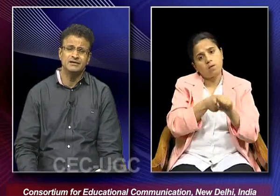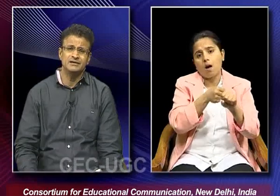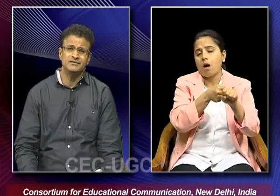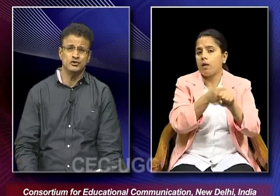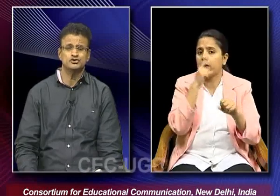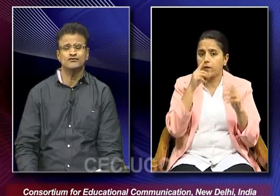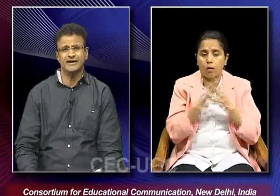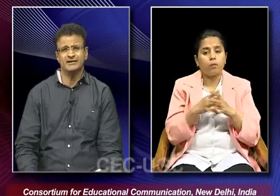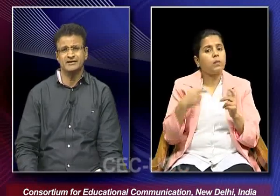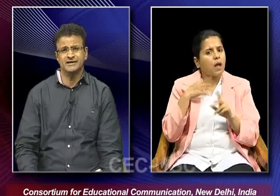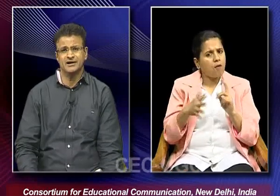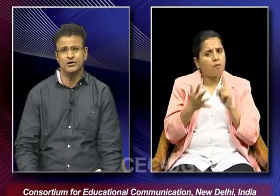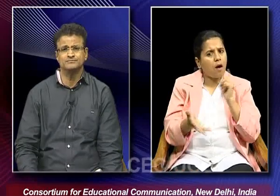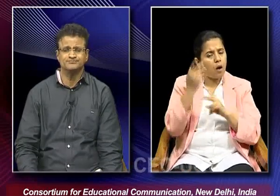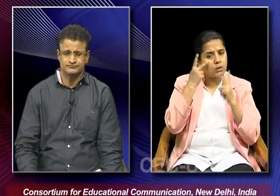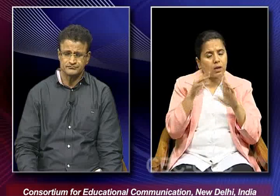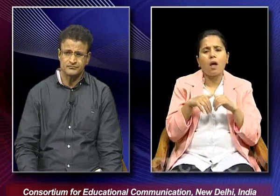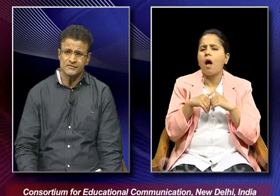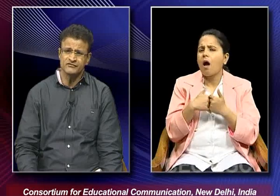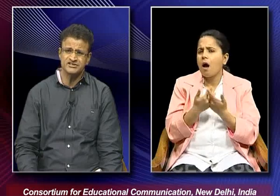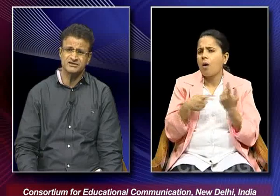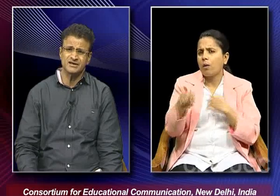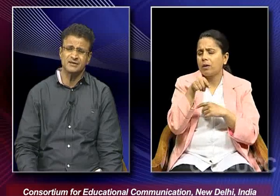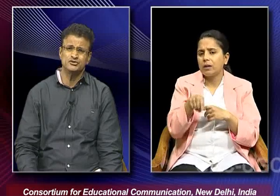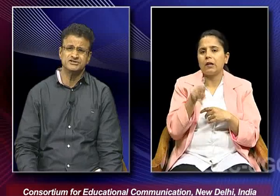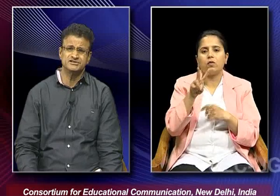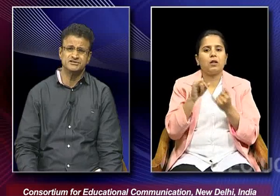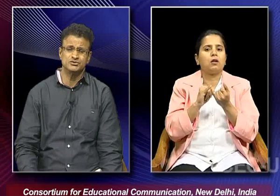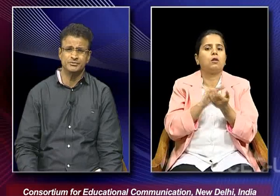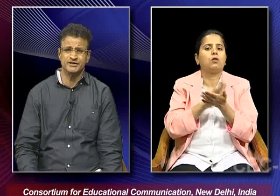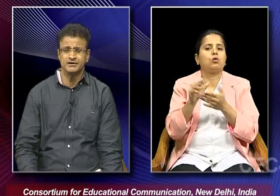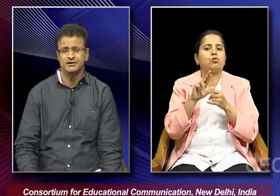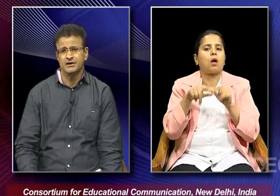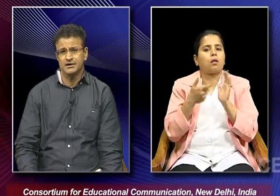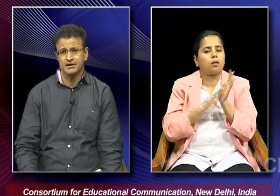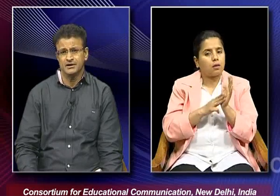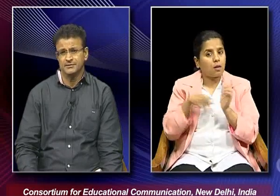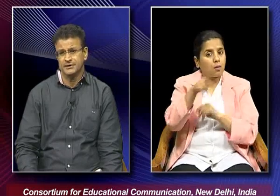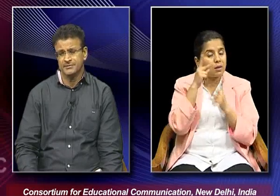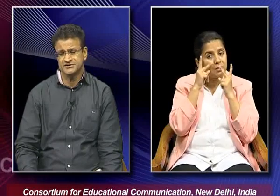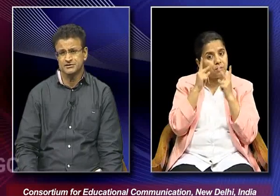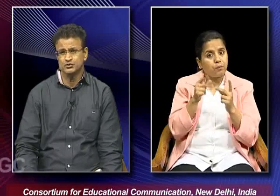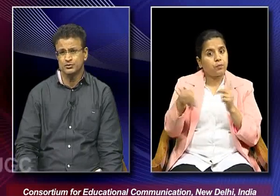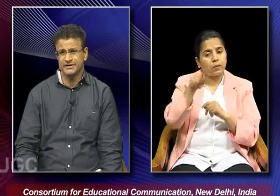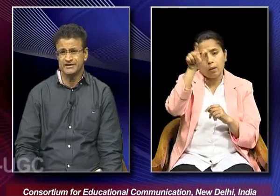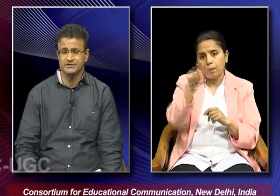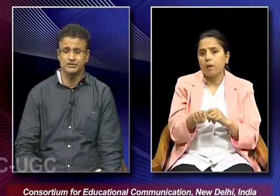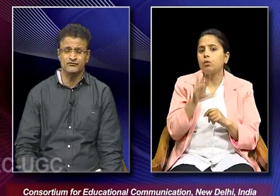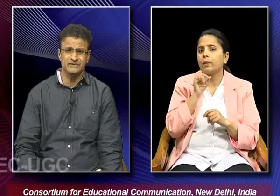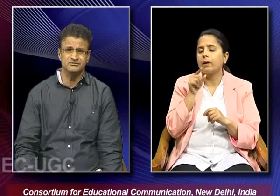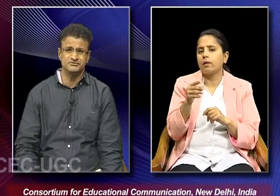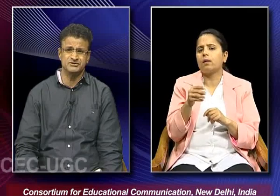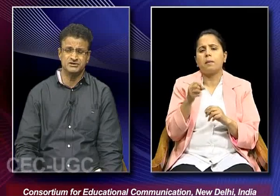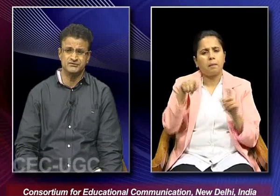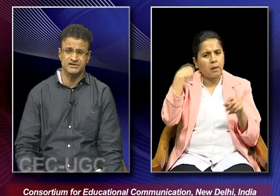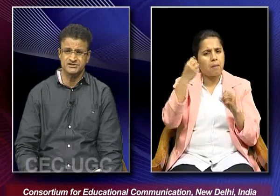And we also find that how V. Shantaram, who is considered to be a person who made a number of